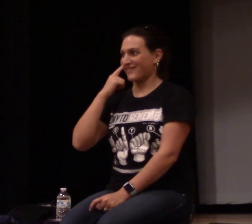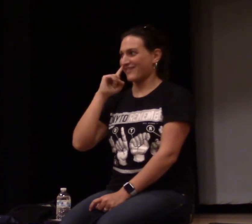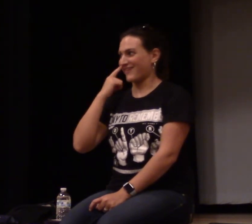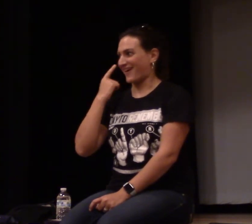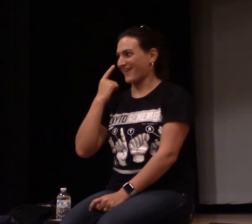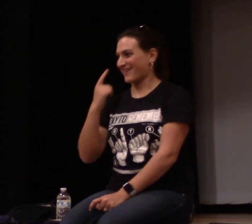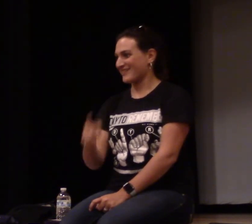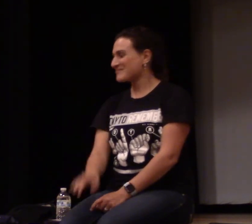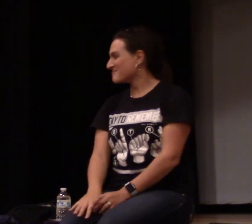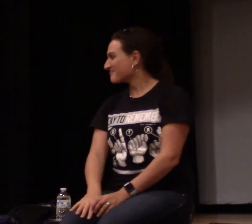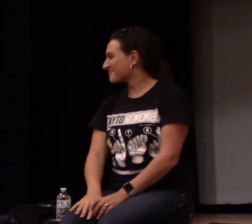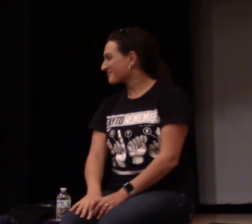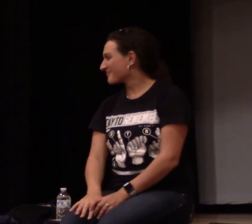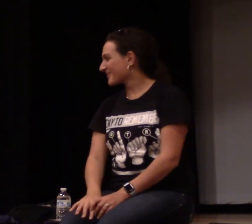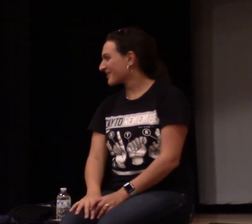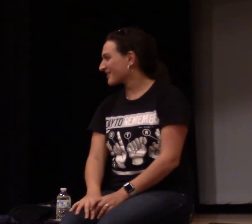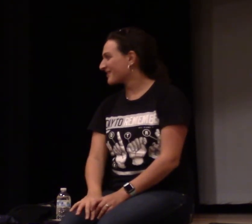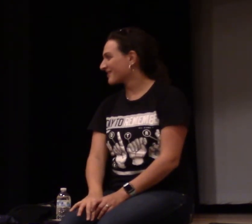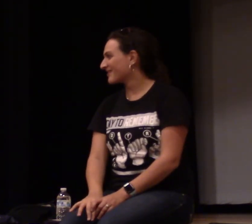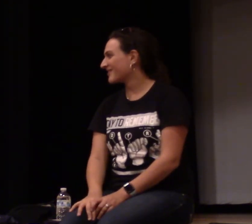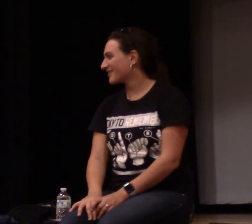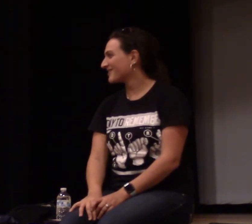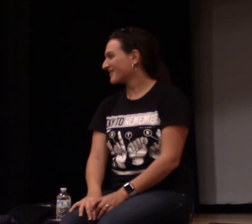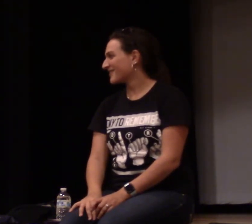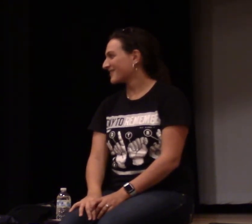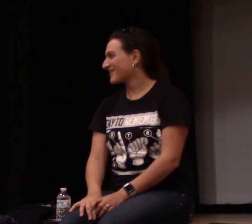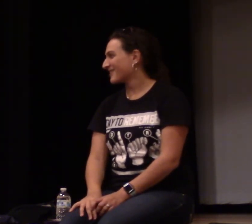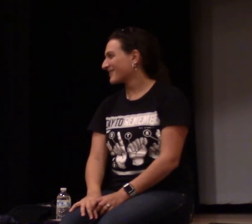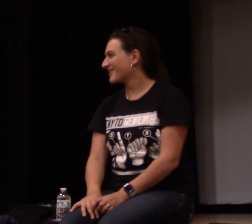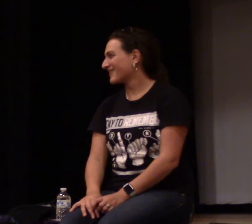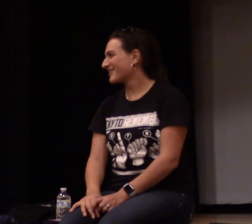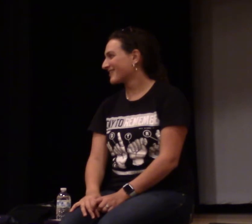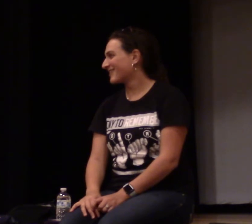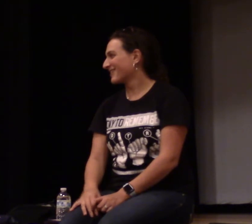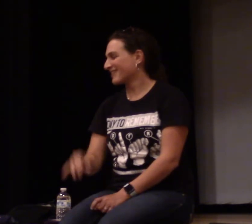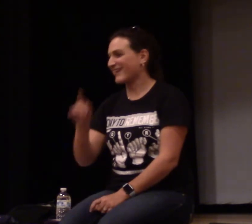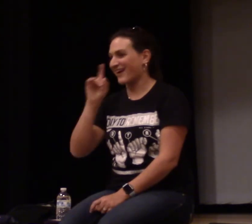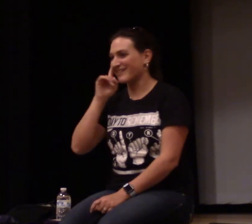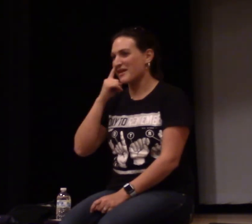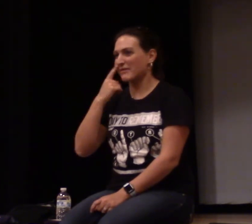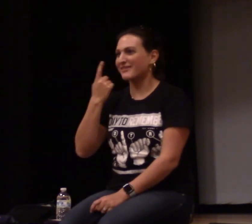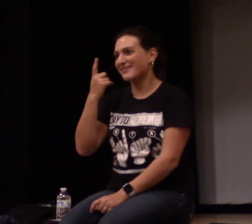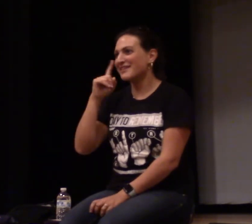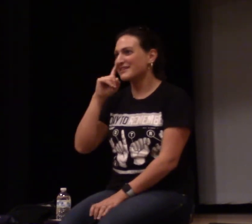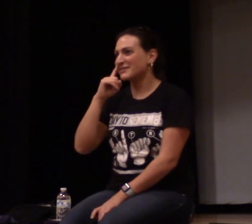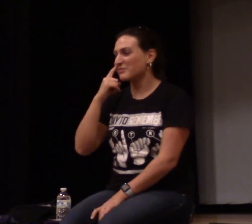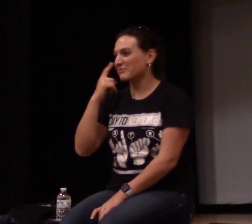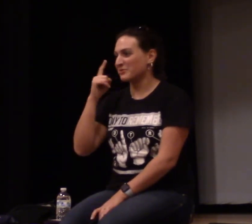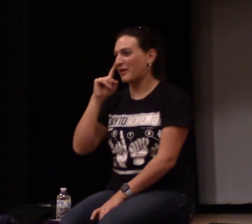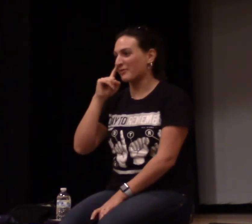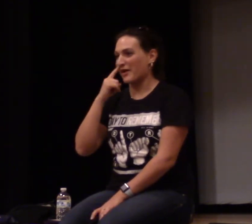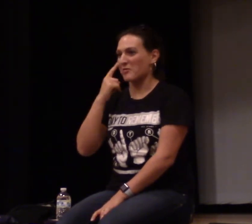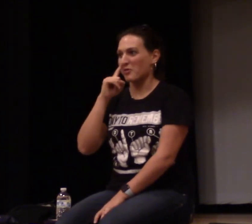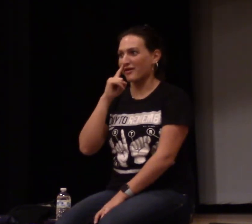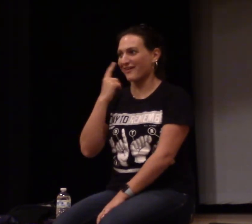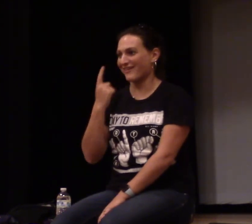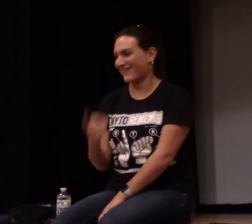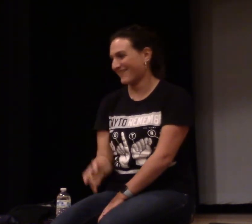Yeah. Yeah, somebody thinking I'm picking my nose. You say, no, it's your ball. Yeah. I mean, some people do that when they are bored.